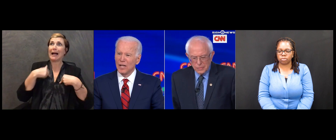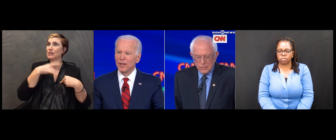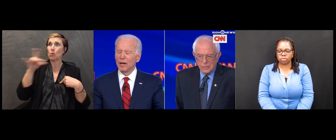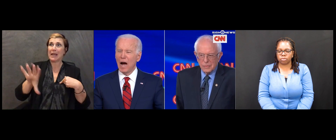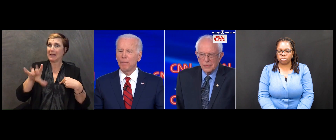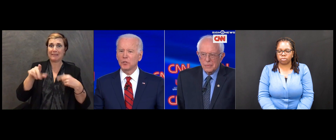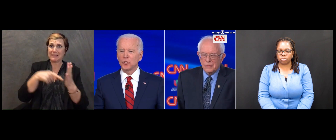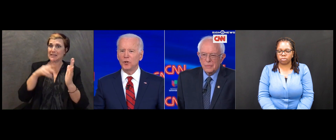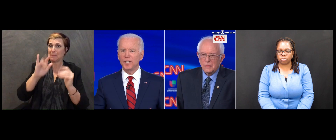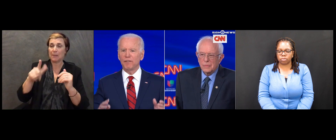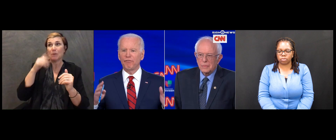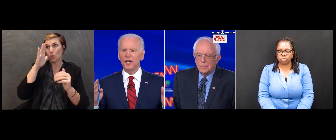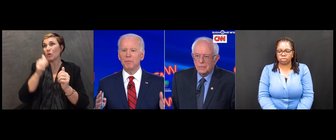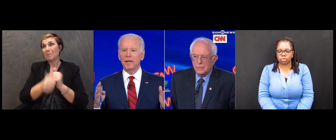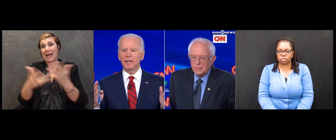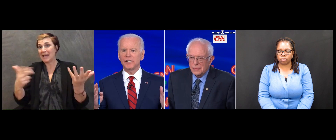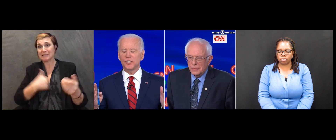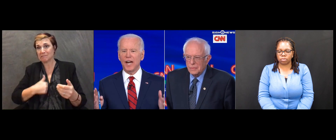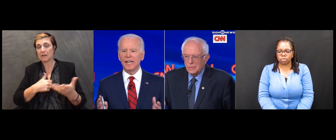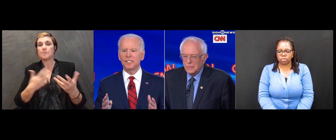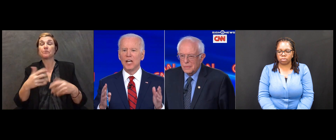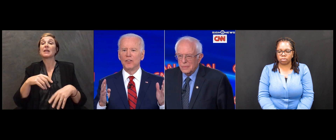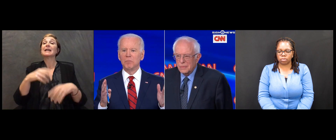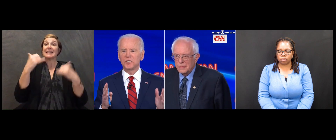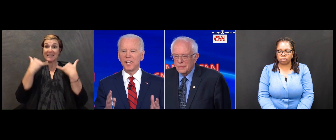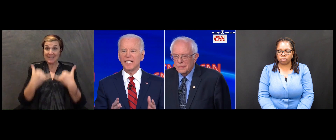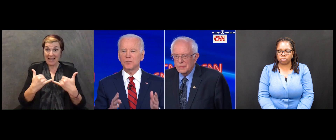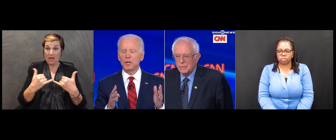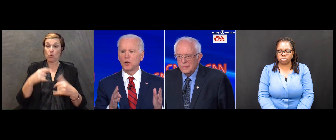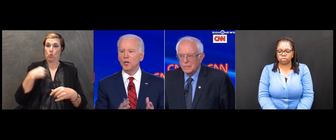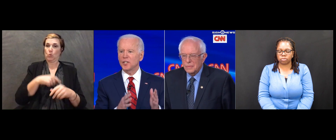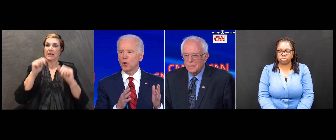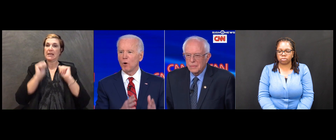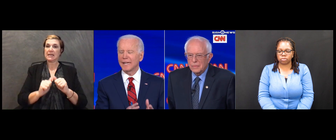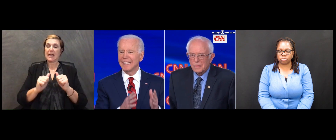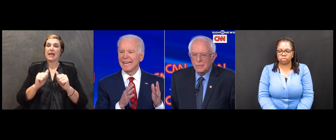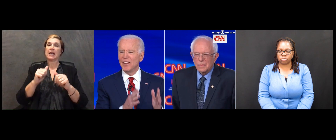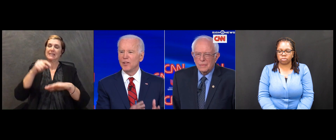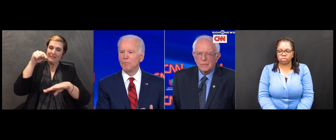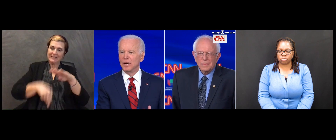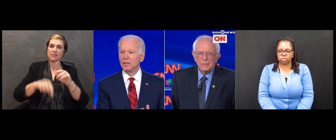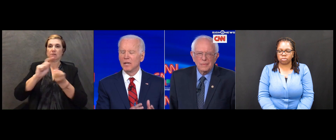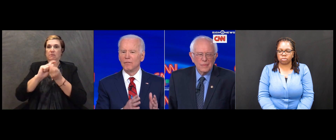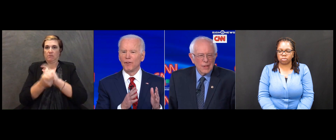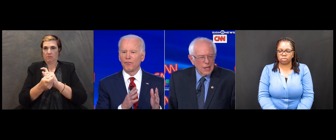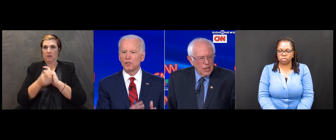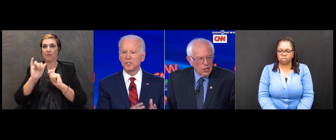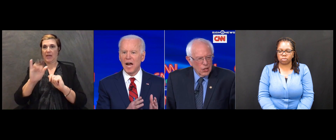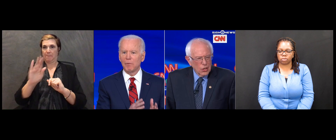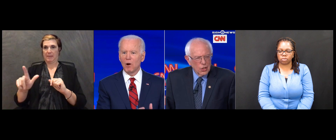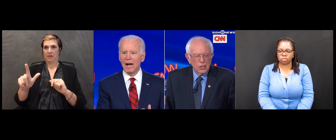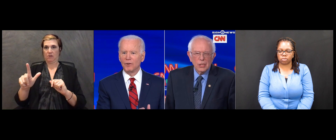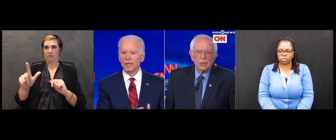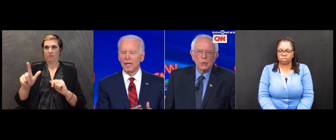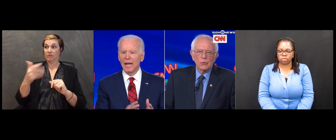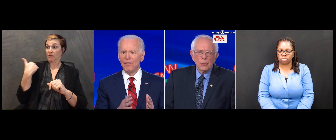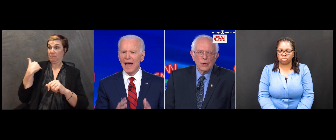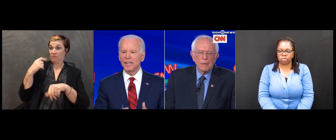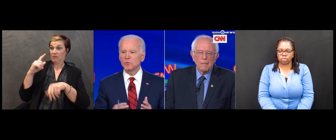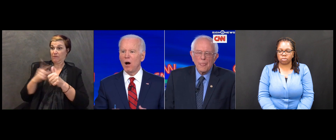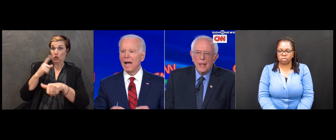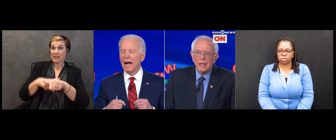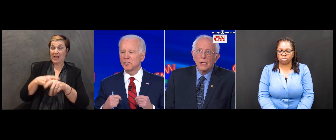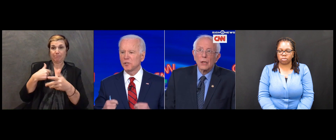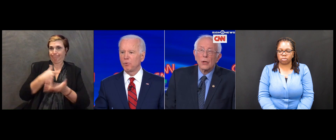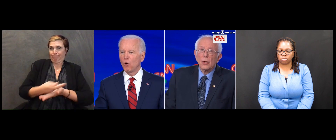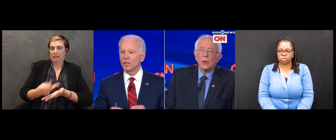for the opportunity to fundamentally change the mistakes we couldn't correct in the bill the first time around. And that